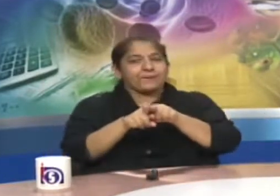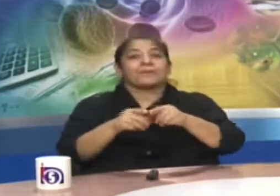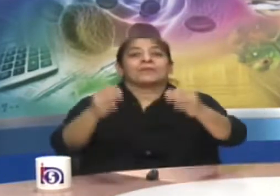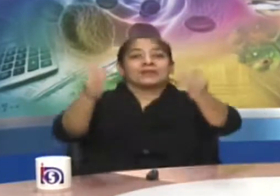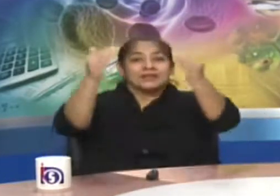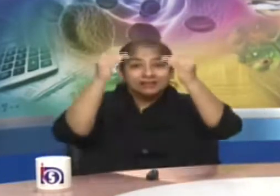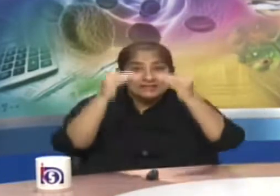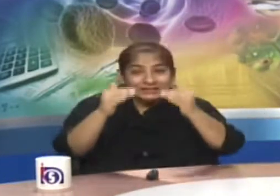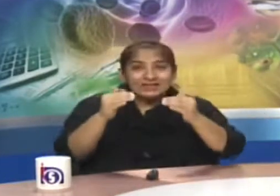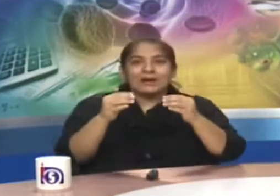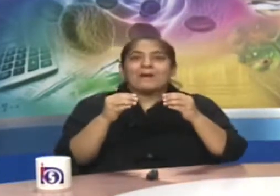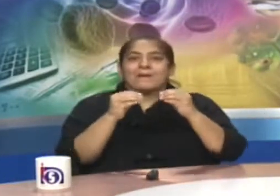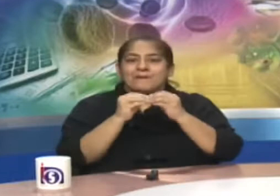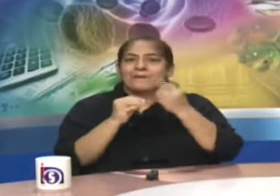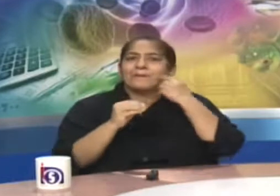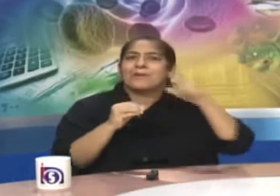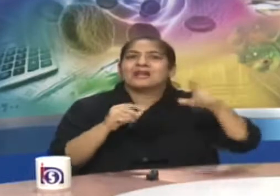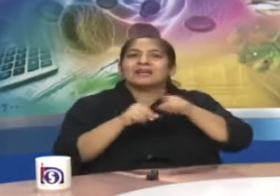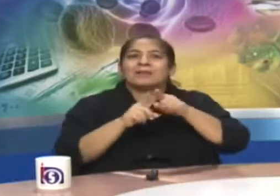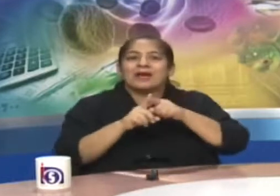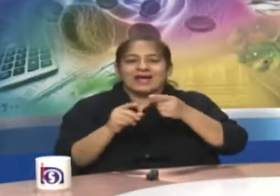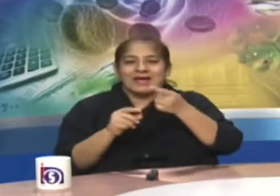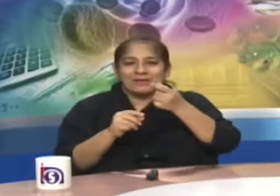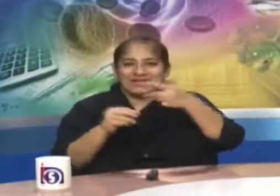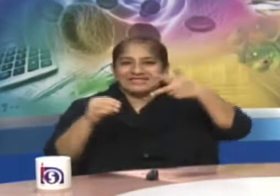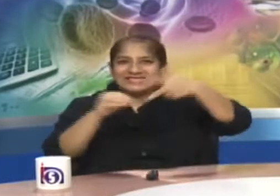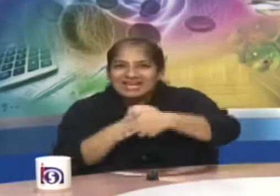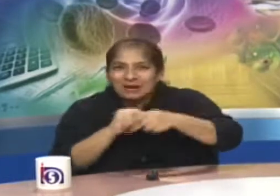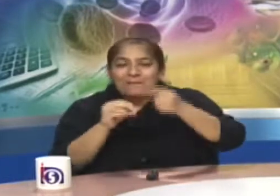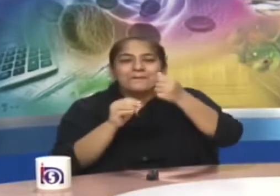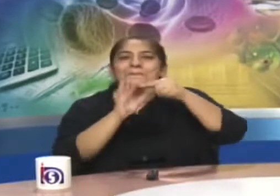So, this trade bill is the same thing which we understood that time.